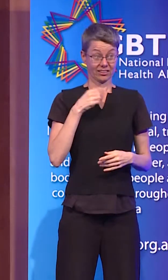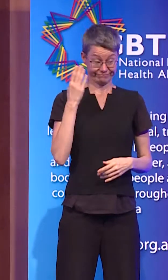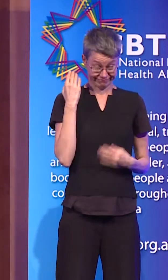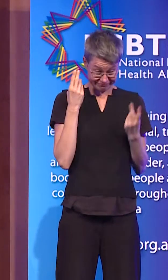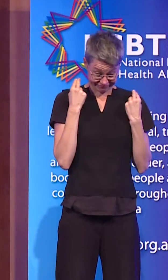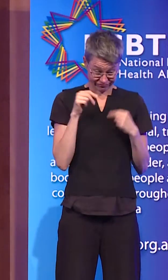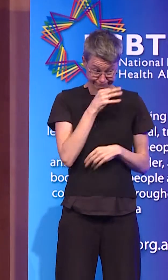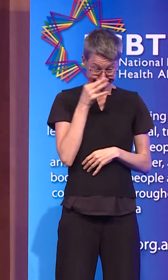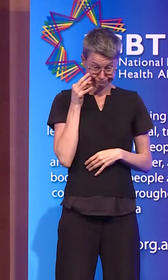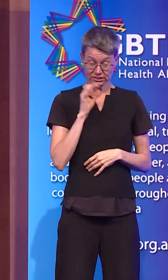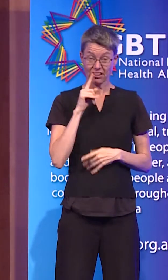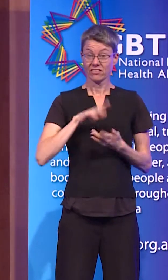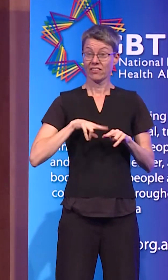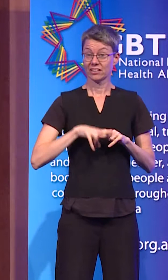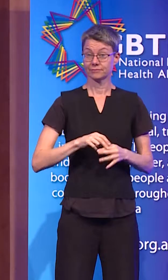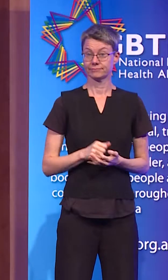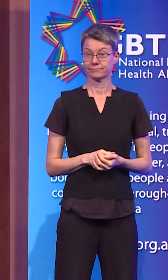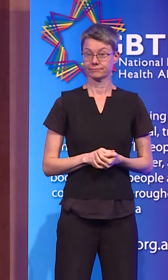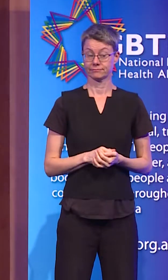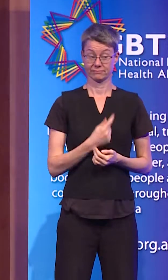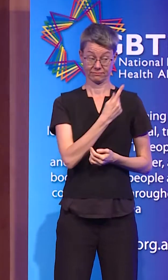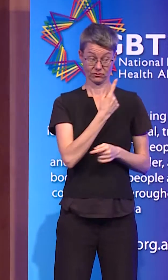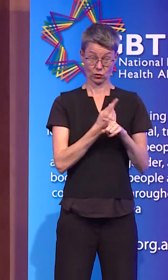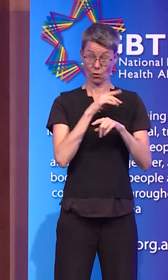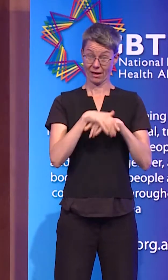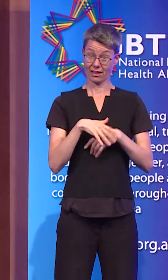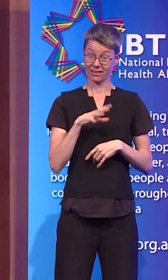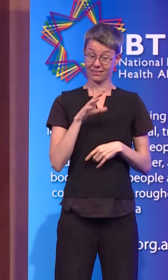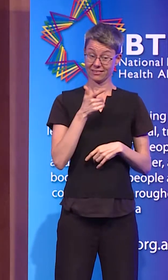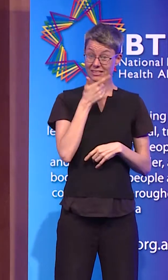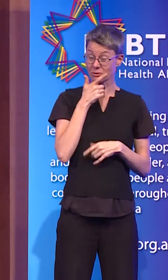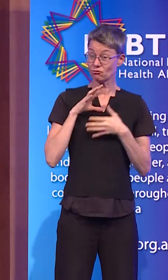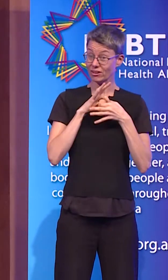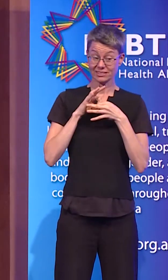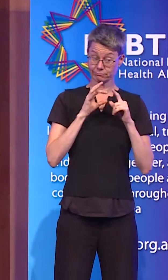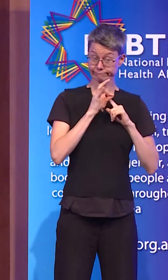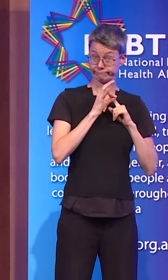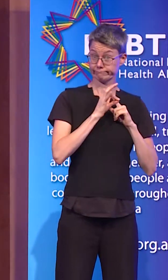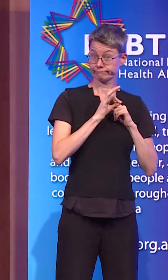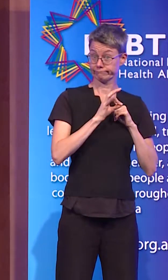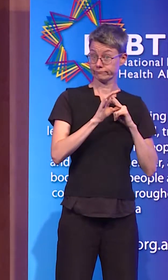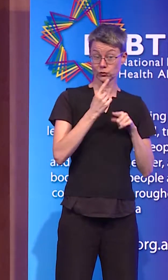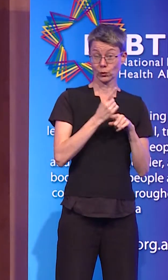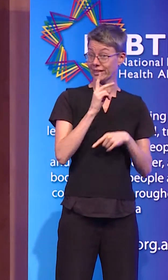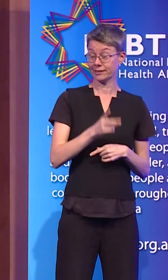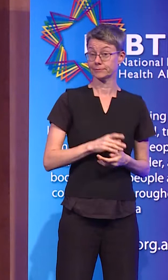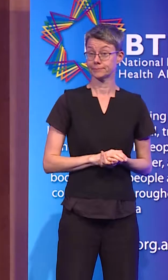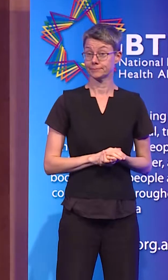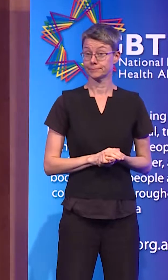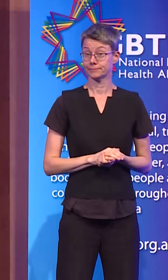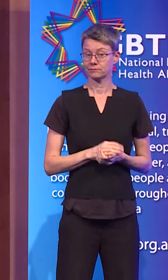father. We would not speak again of my sexuality or my relationships. A terrible,